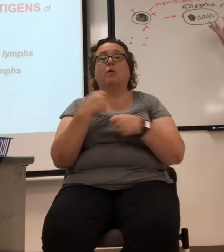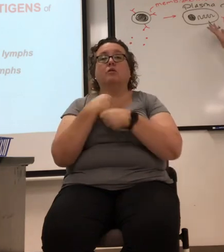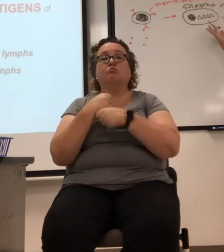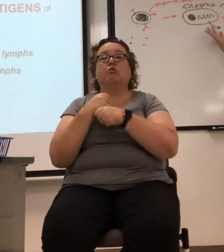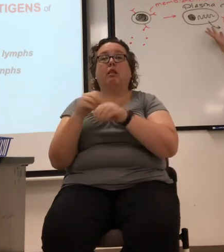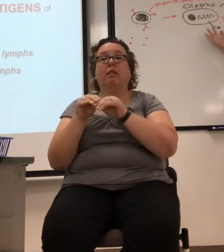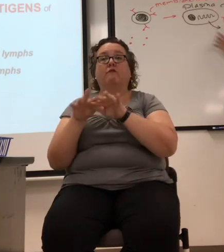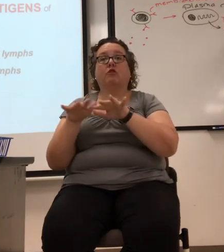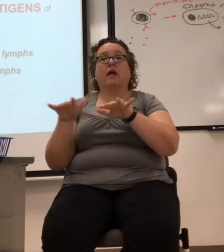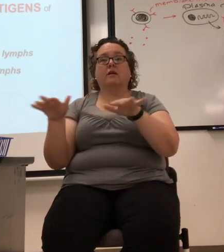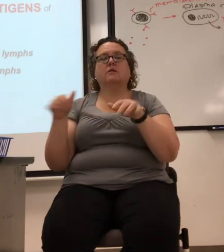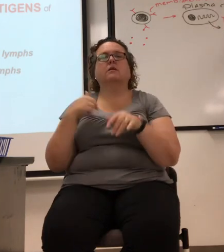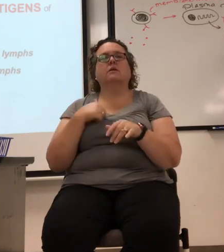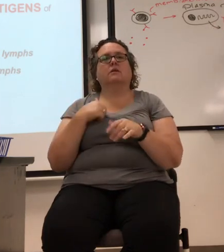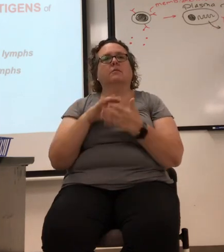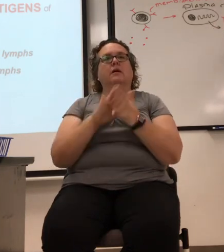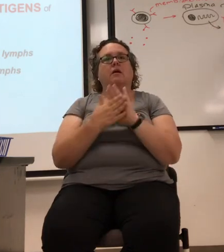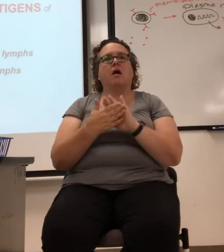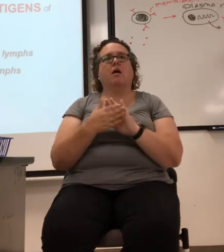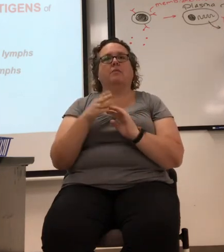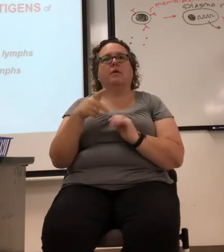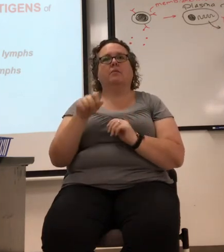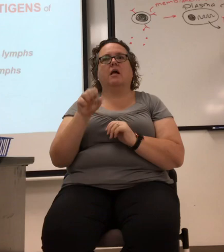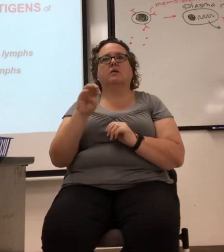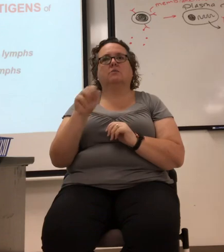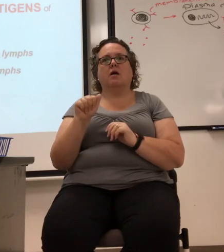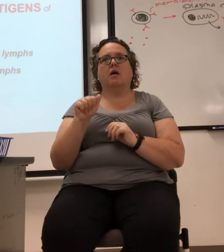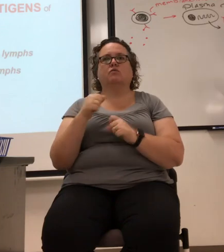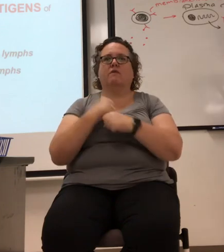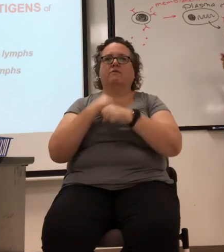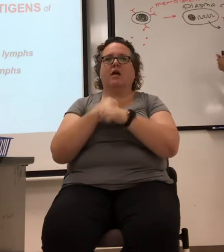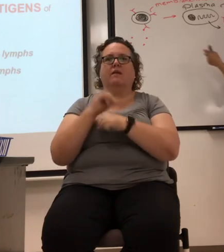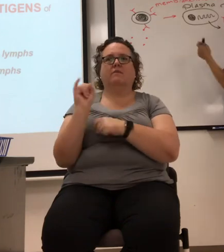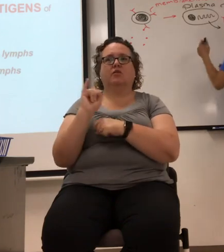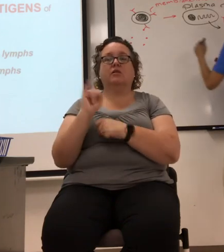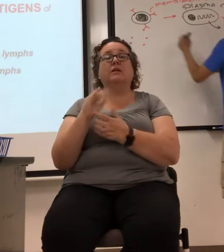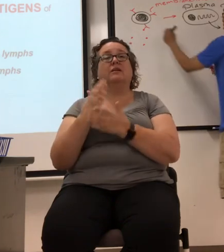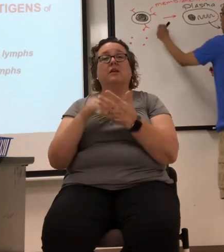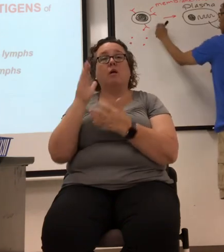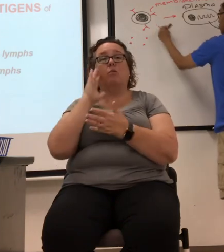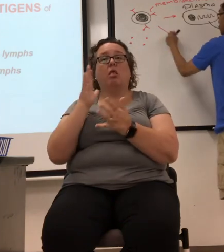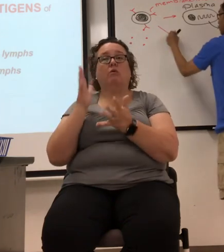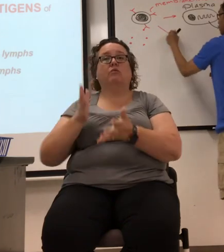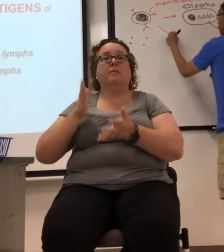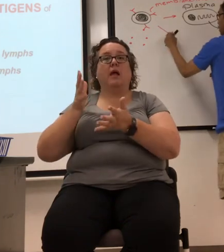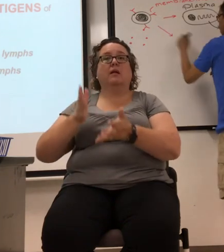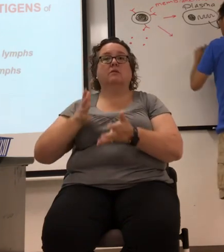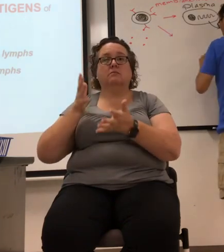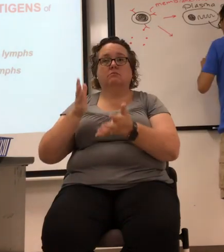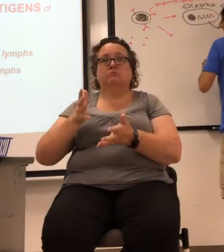some become plasma cells to fight the infection, right? And some will just remain